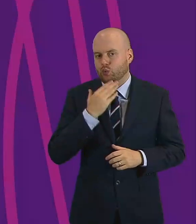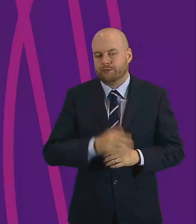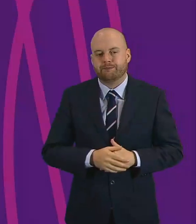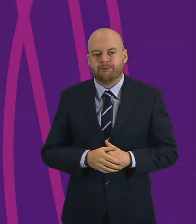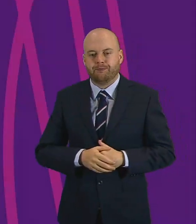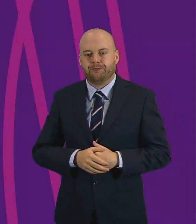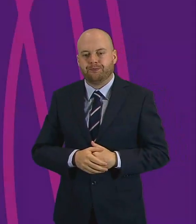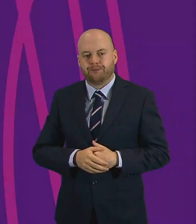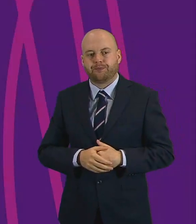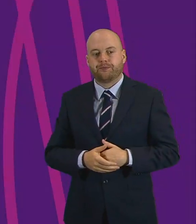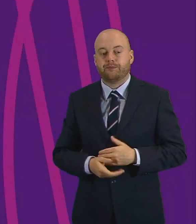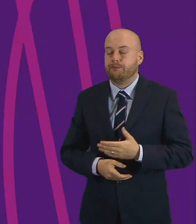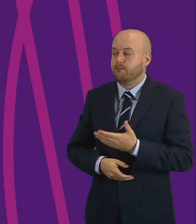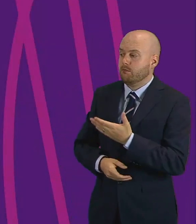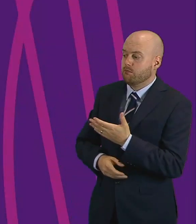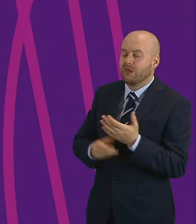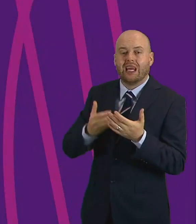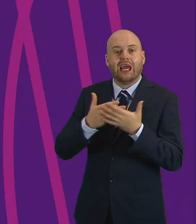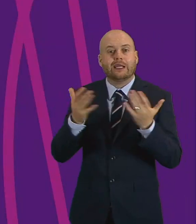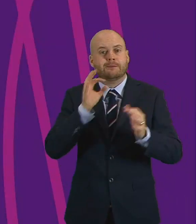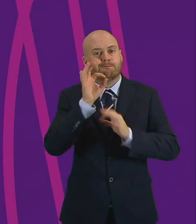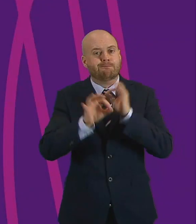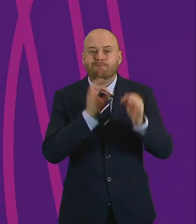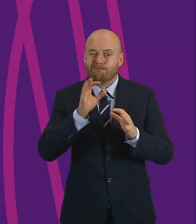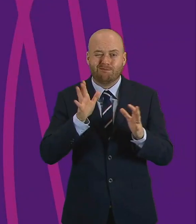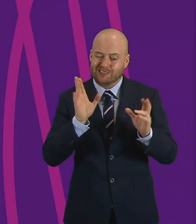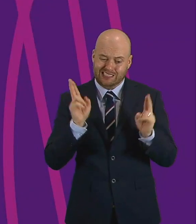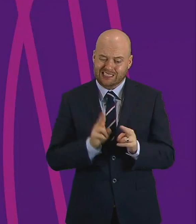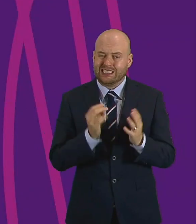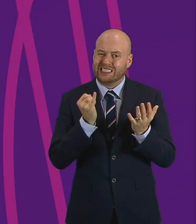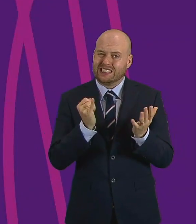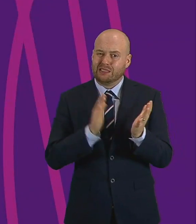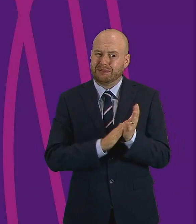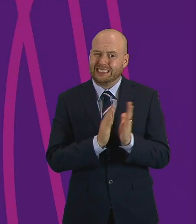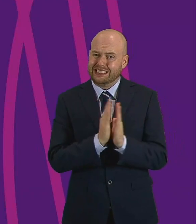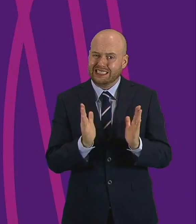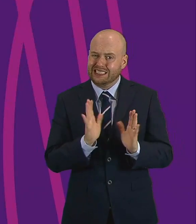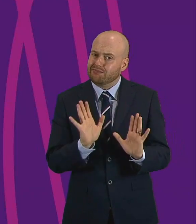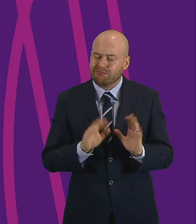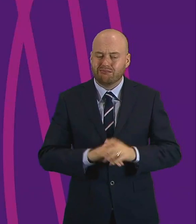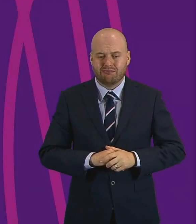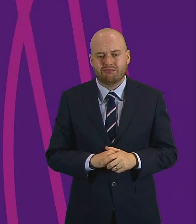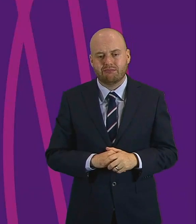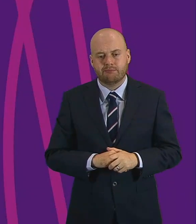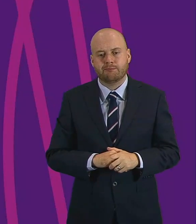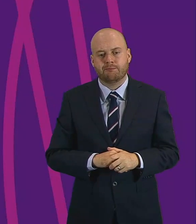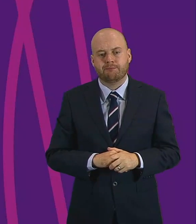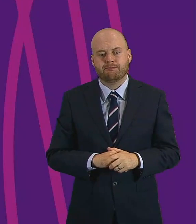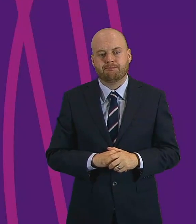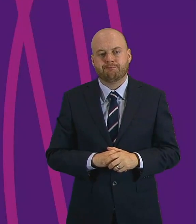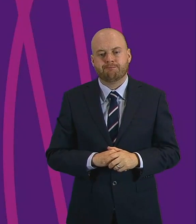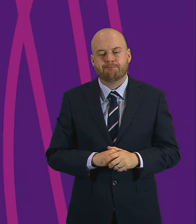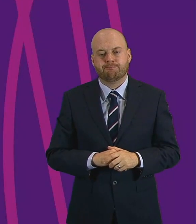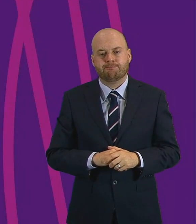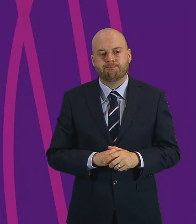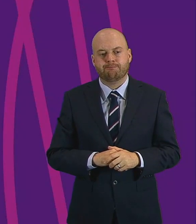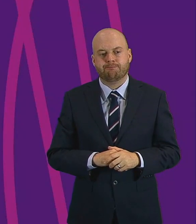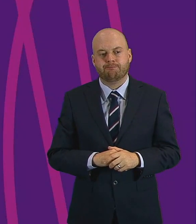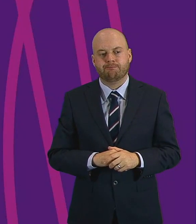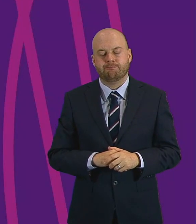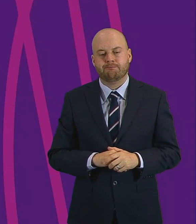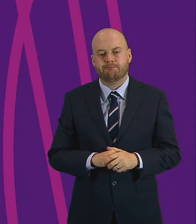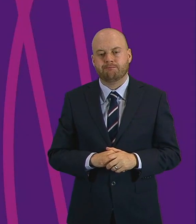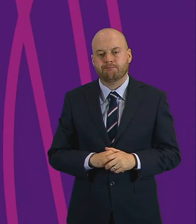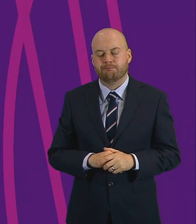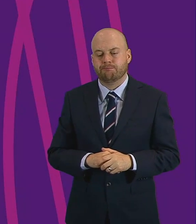Contributions no more than 6 minutes, please. Sarah Boyack to be followed by Stuart McMillan. Thank you, Presiding Officer. Today's debate could